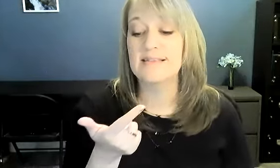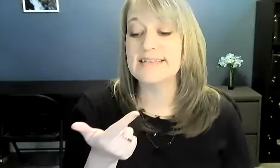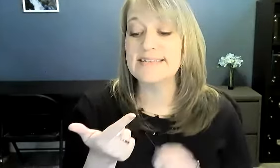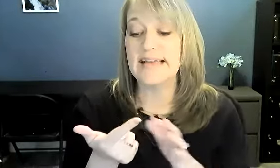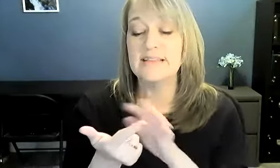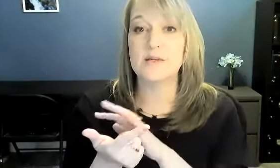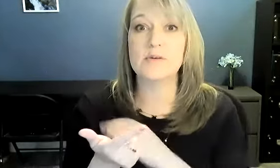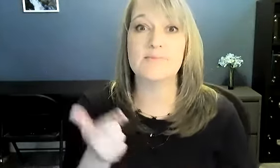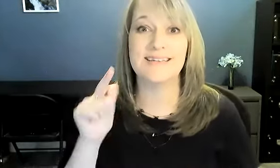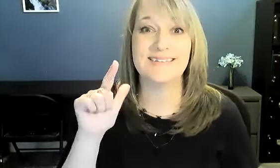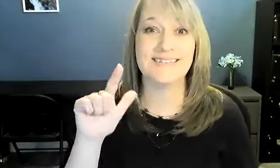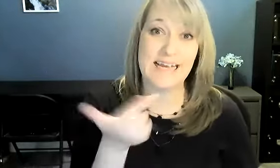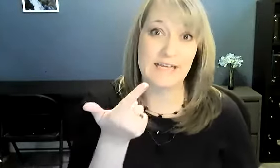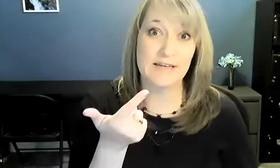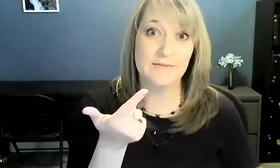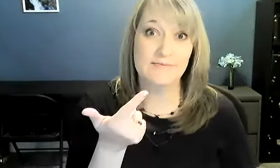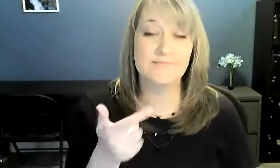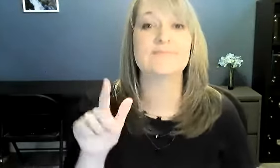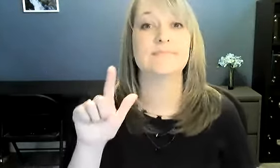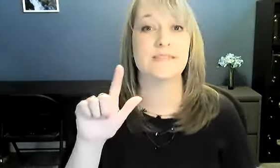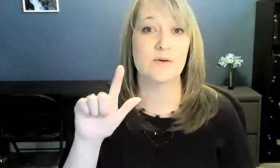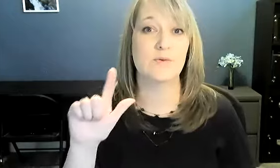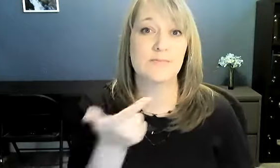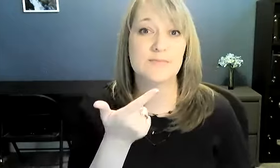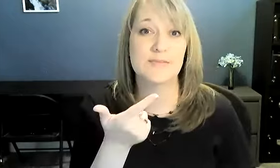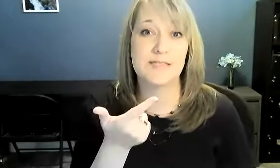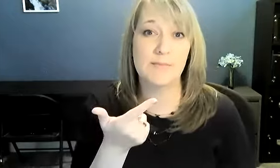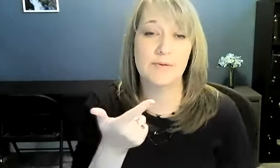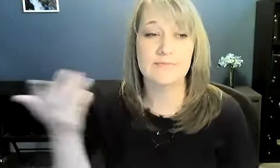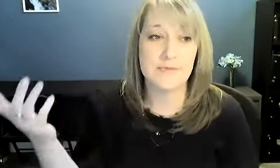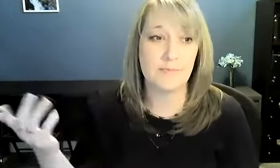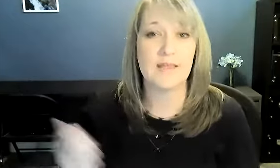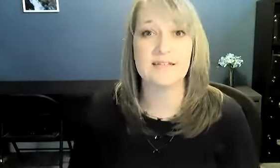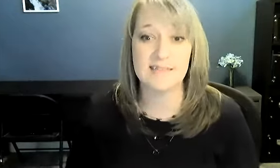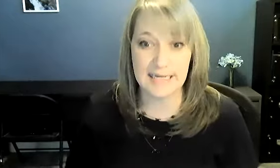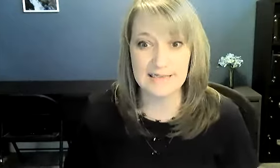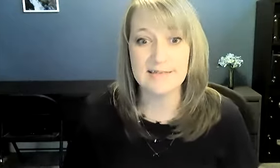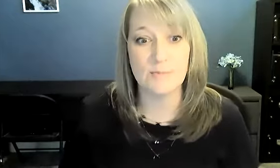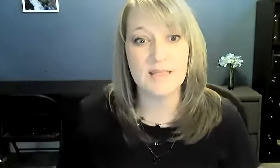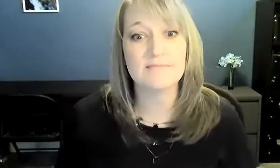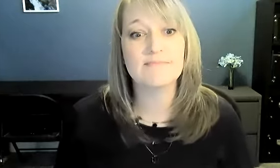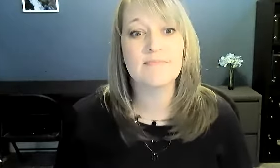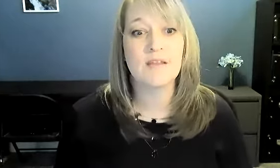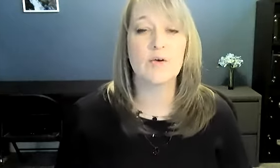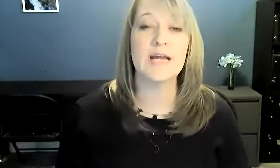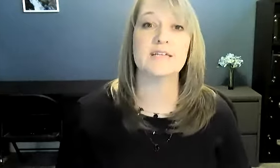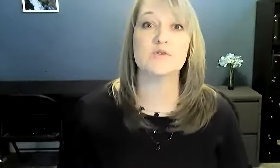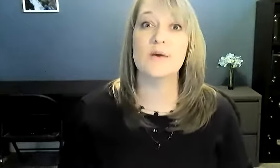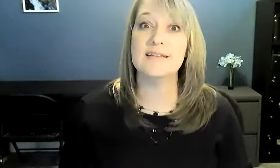This sign literally means second. So step something is a second something. All right, twins.